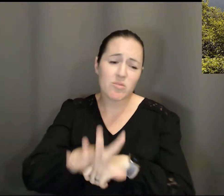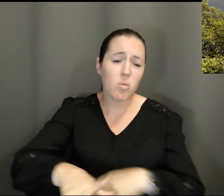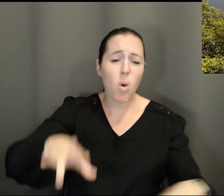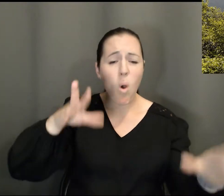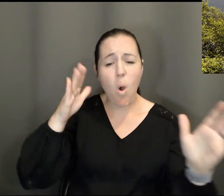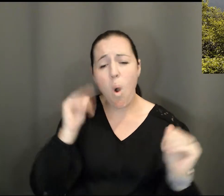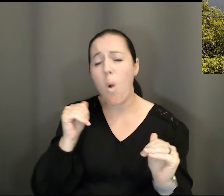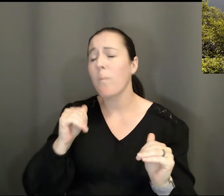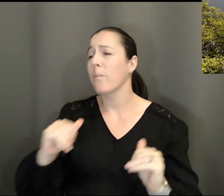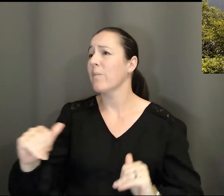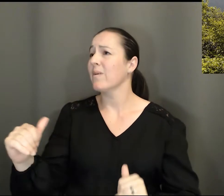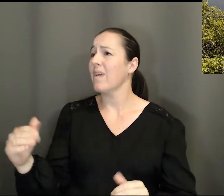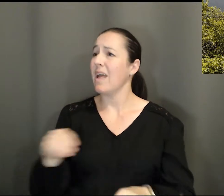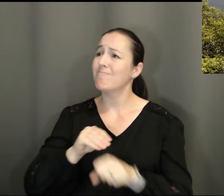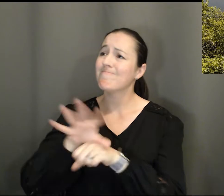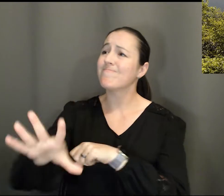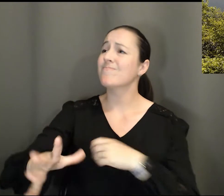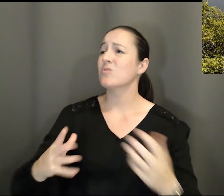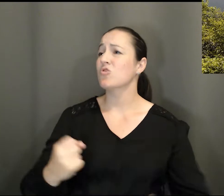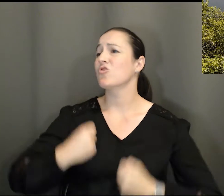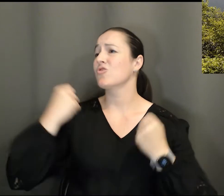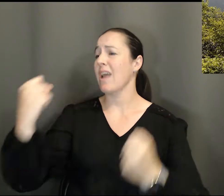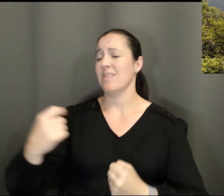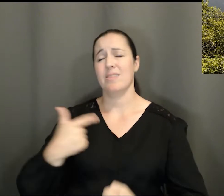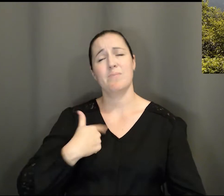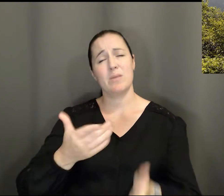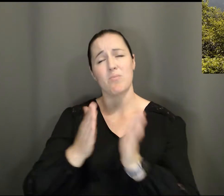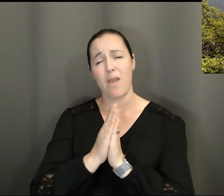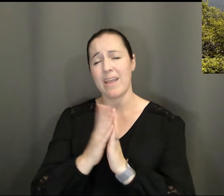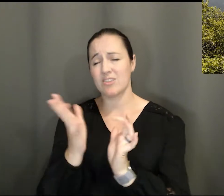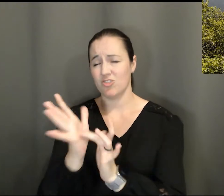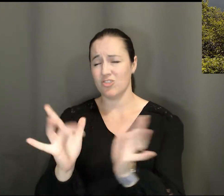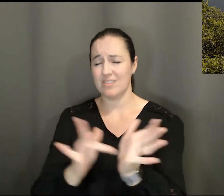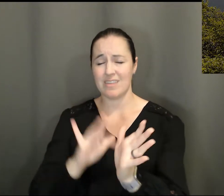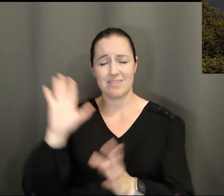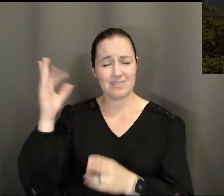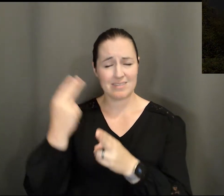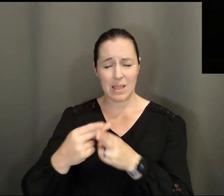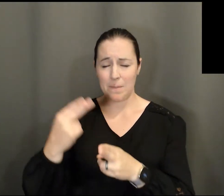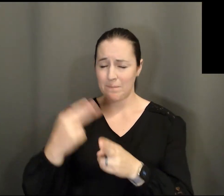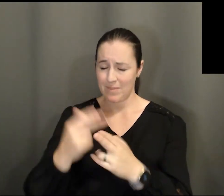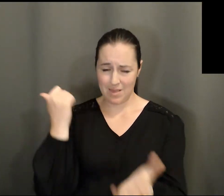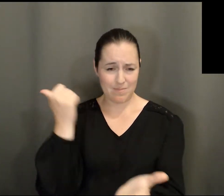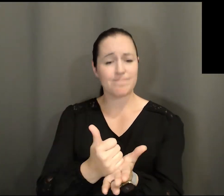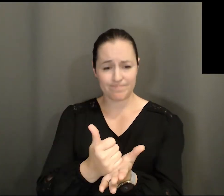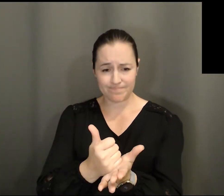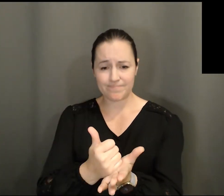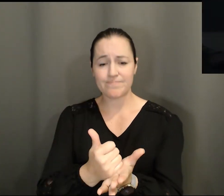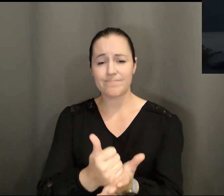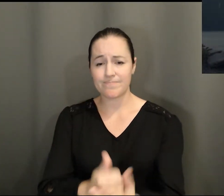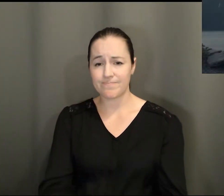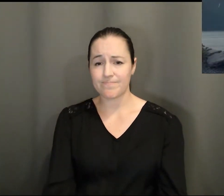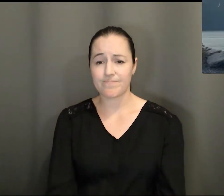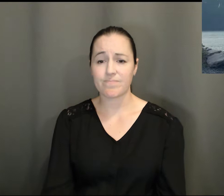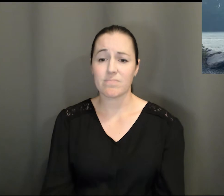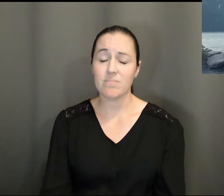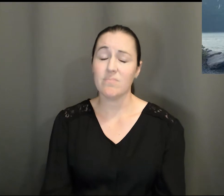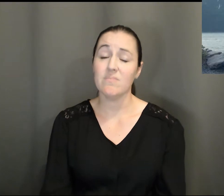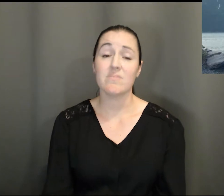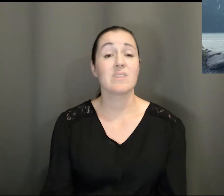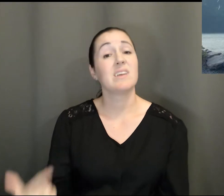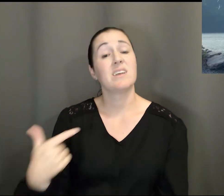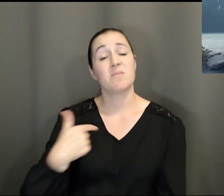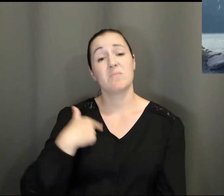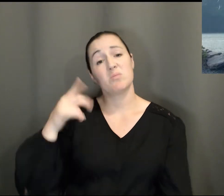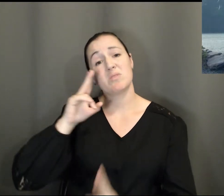bringing strength. I pray these things in Jesus' name. Amen. I was so honored to be able to